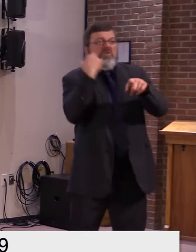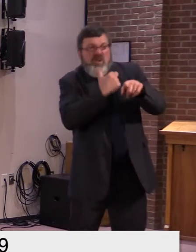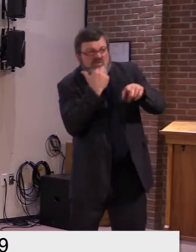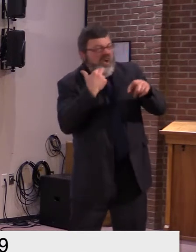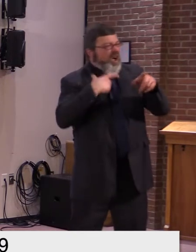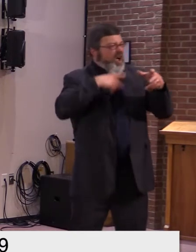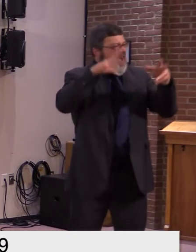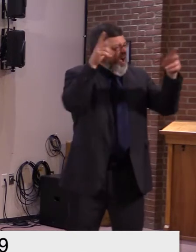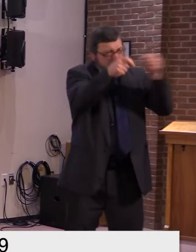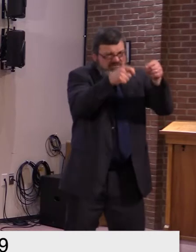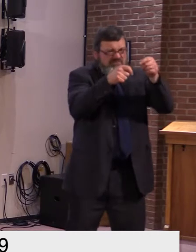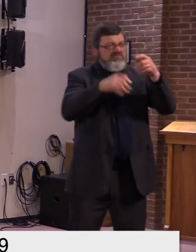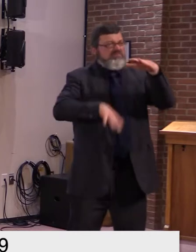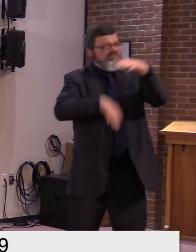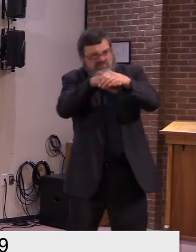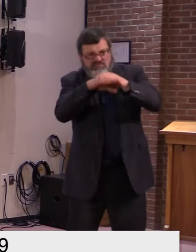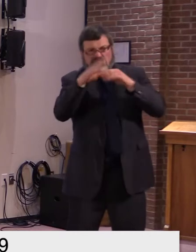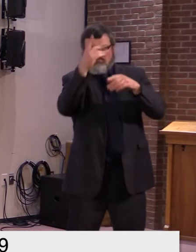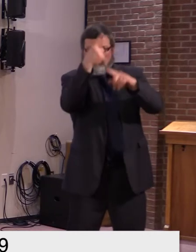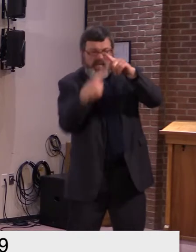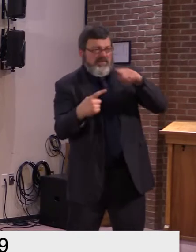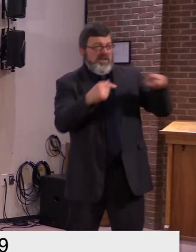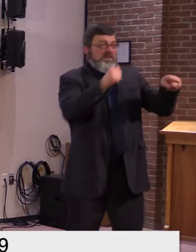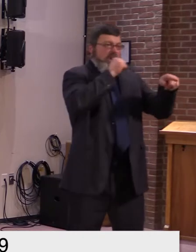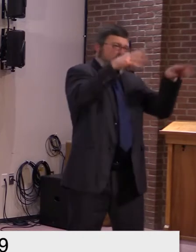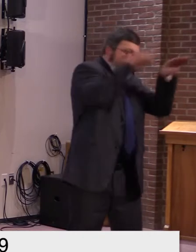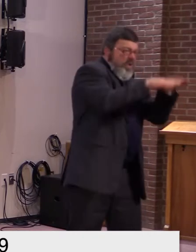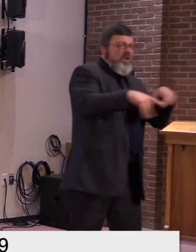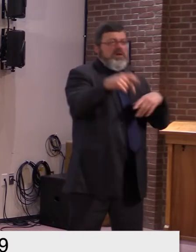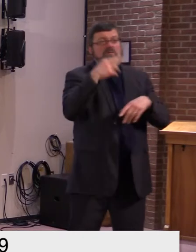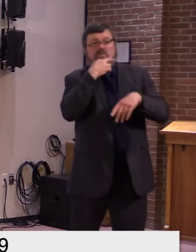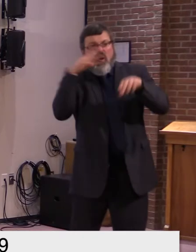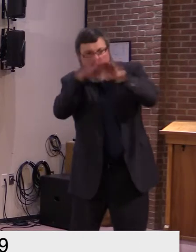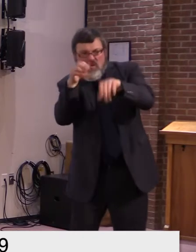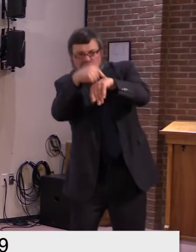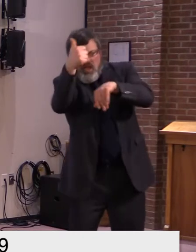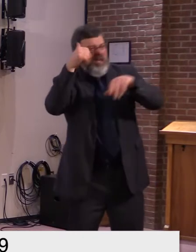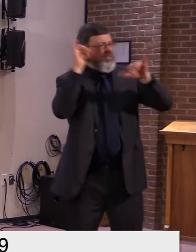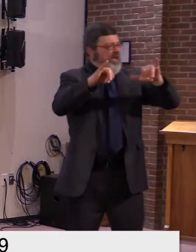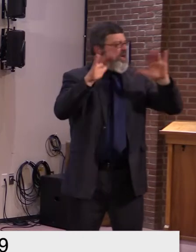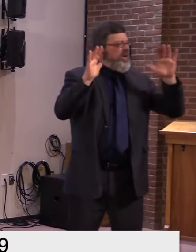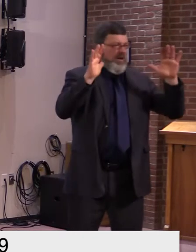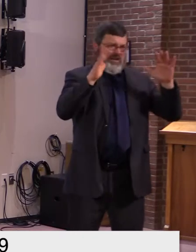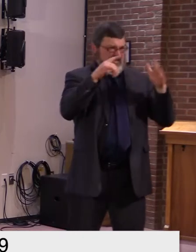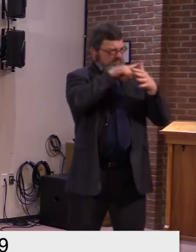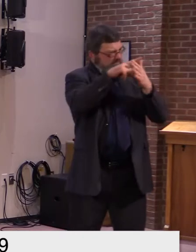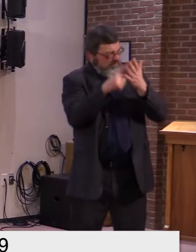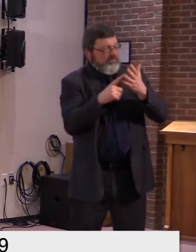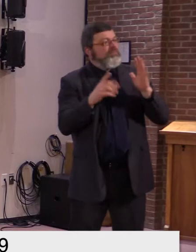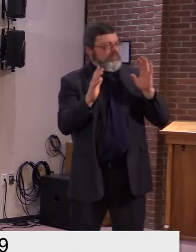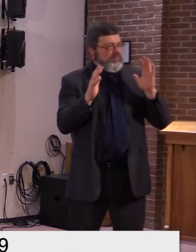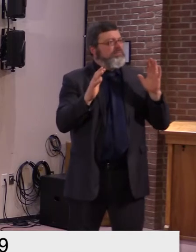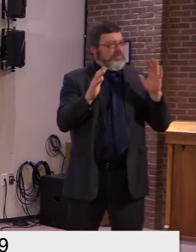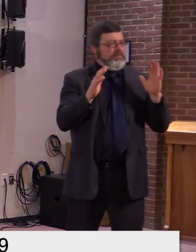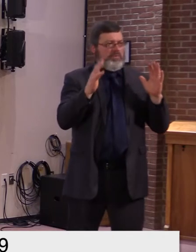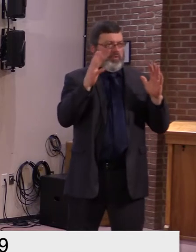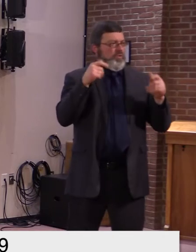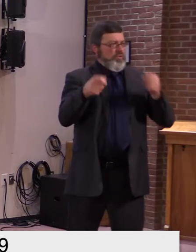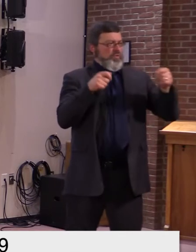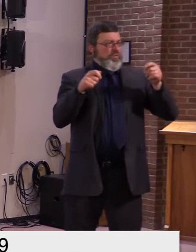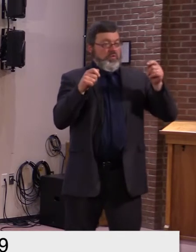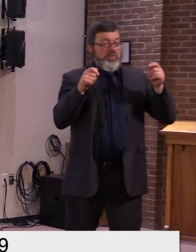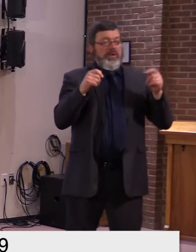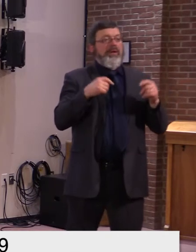others will remain in place. Which brings me to my next topic and our next guest. While